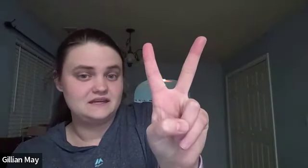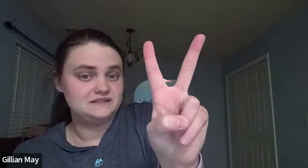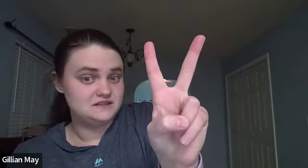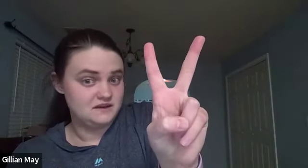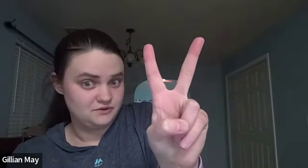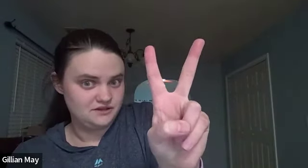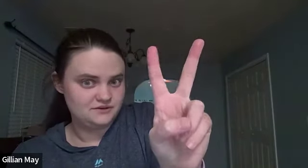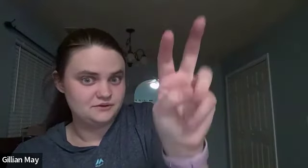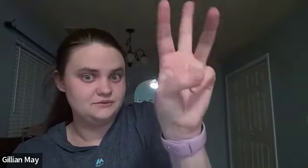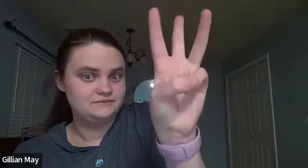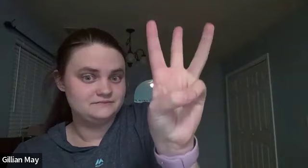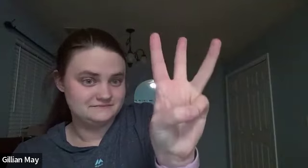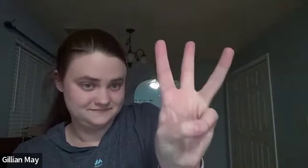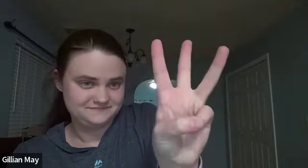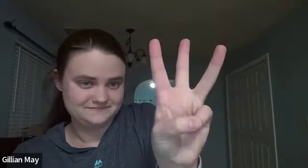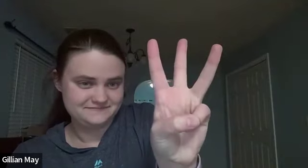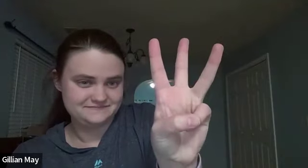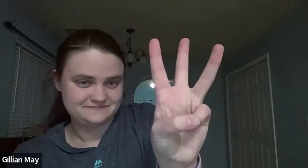Then W.